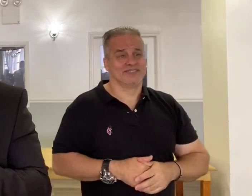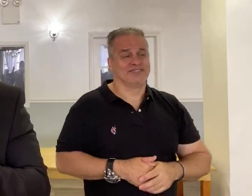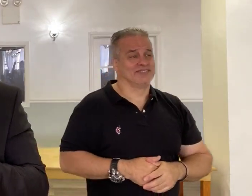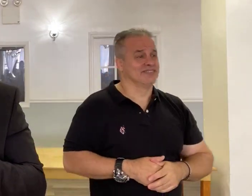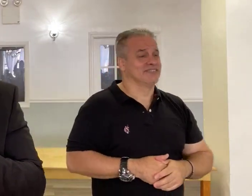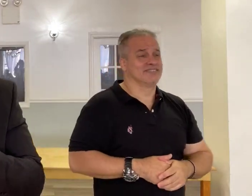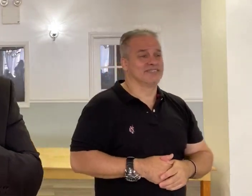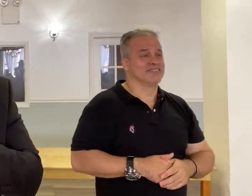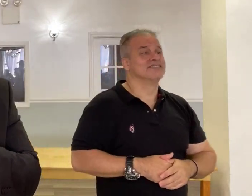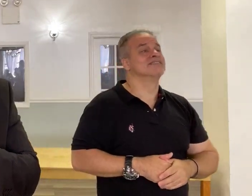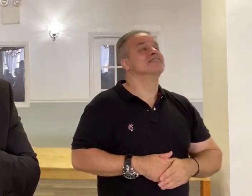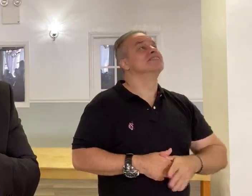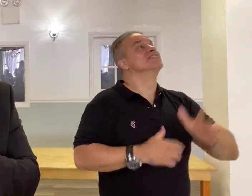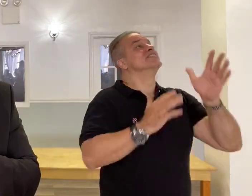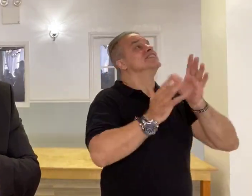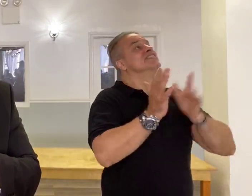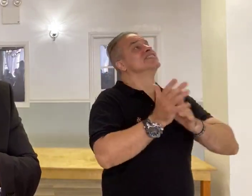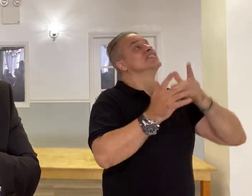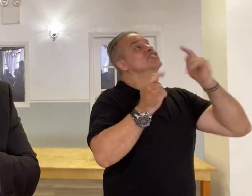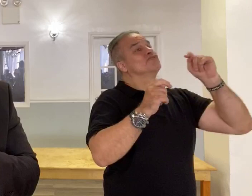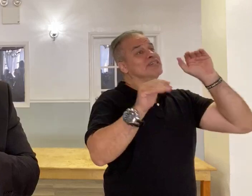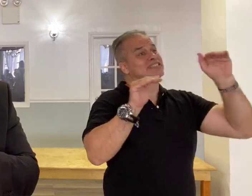no. He's trying to save your life.